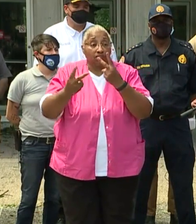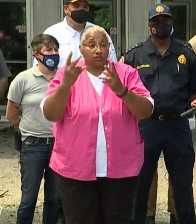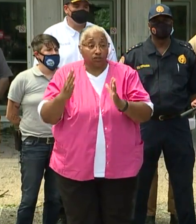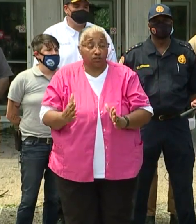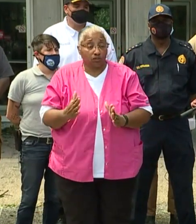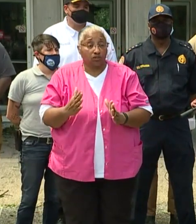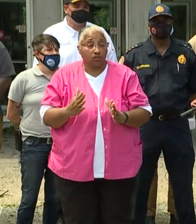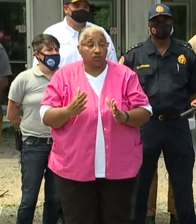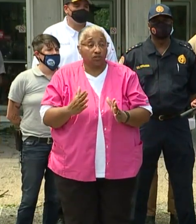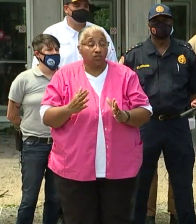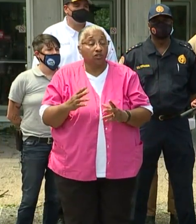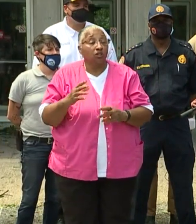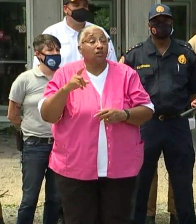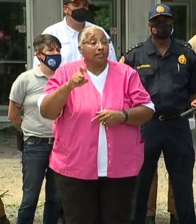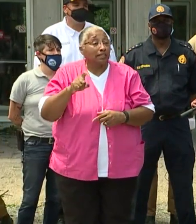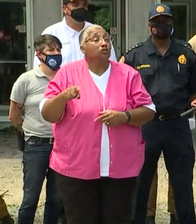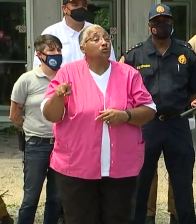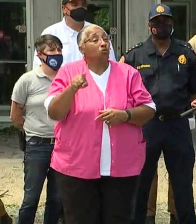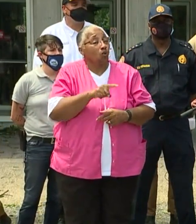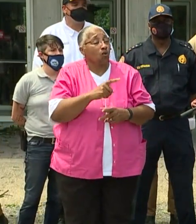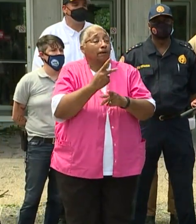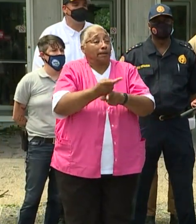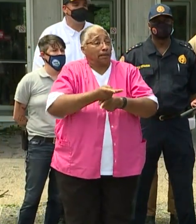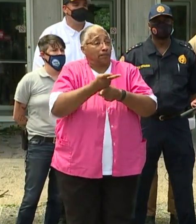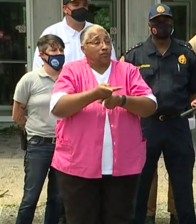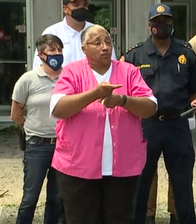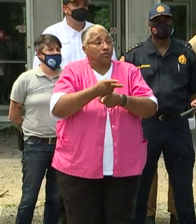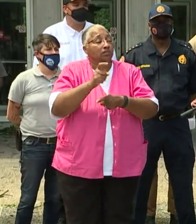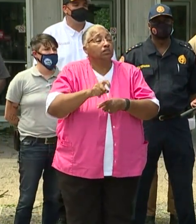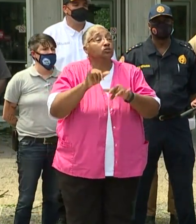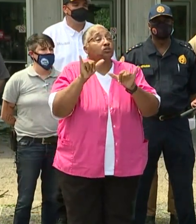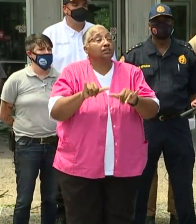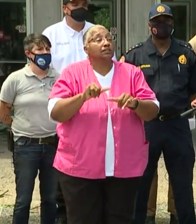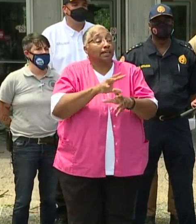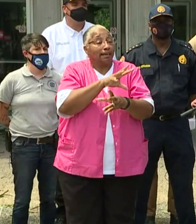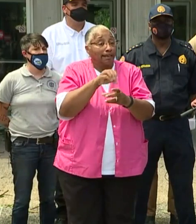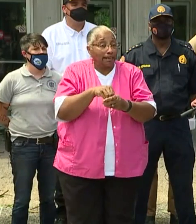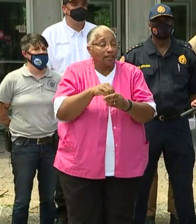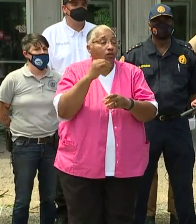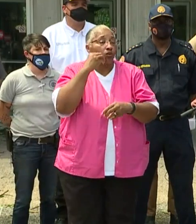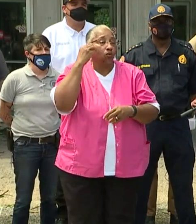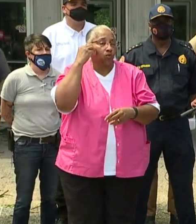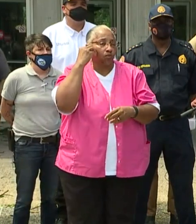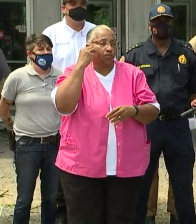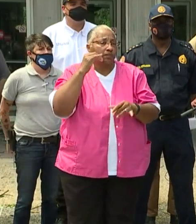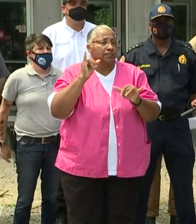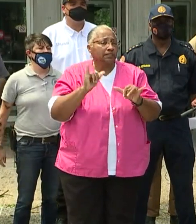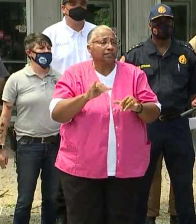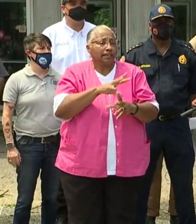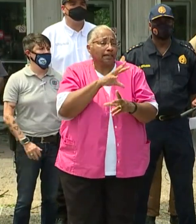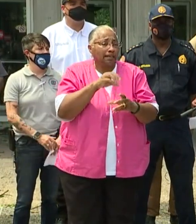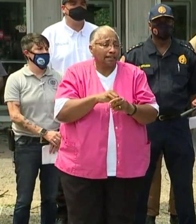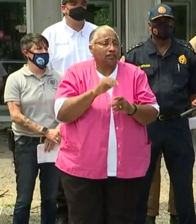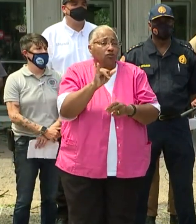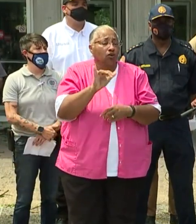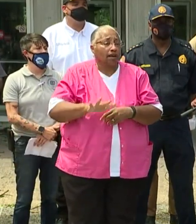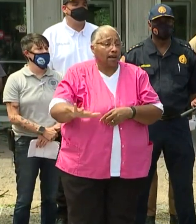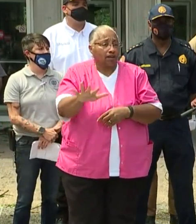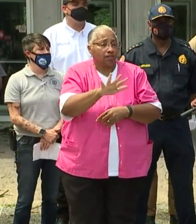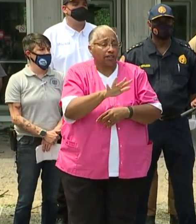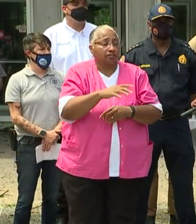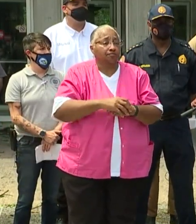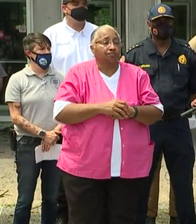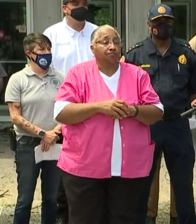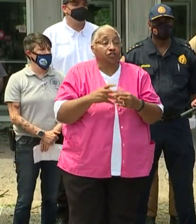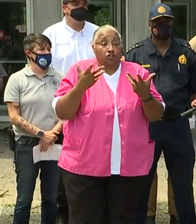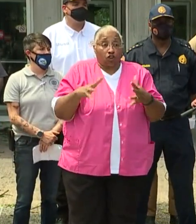you to be careful. We need you to stay in your homes, stay in your neighborhoods. Now, you've